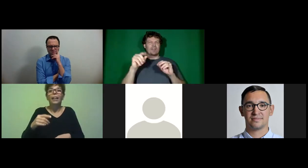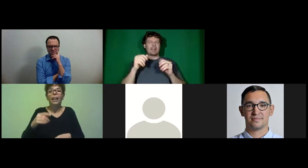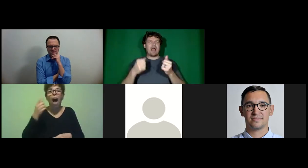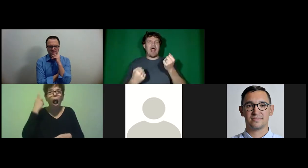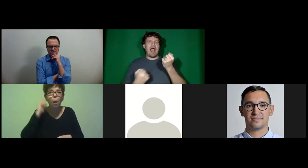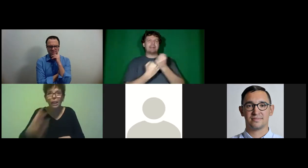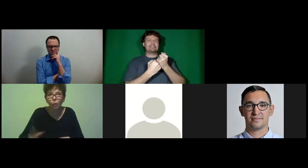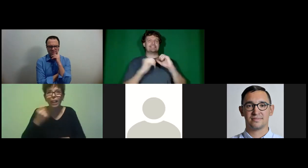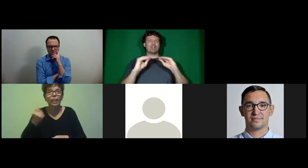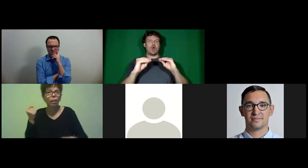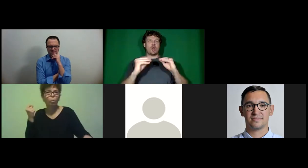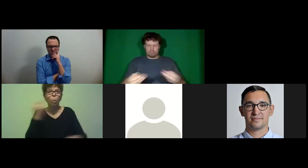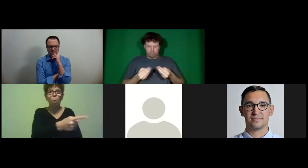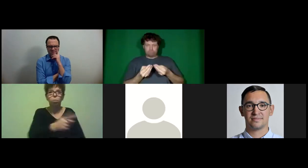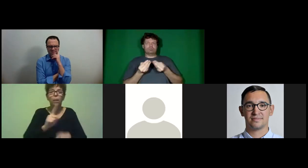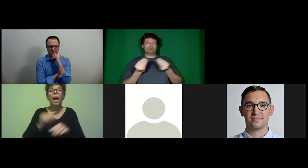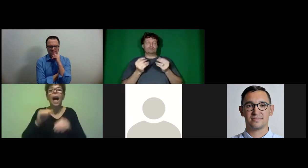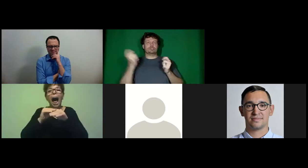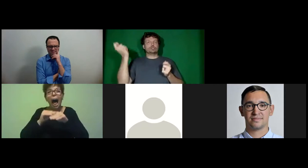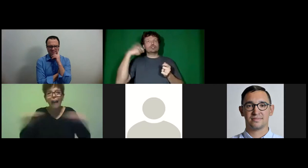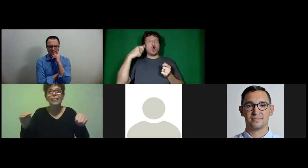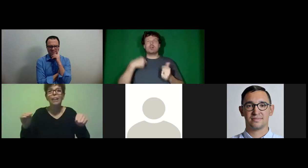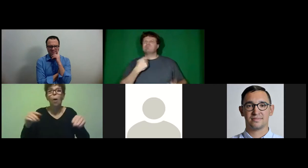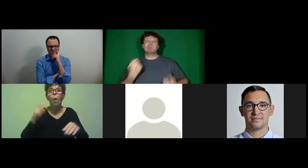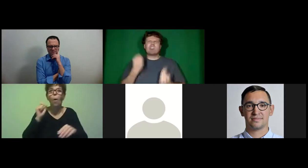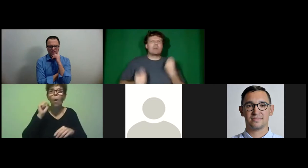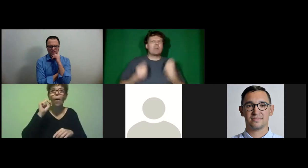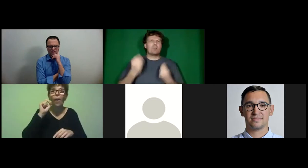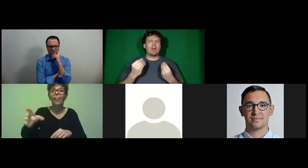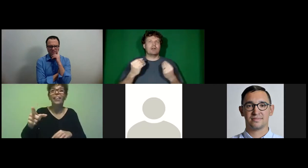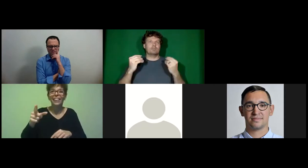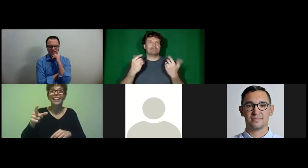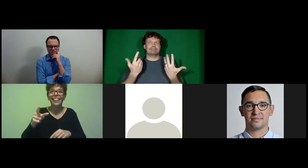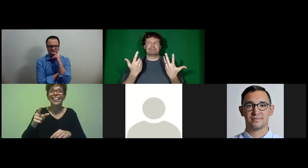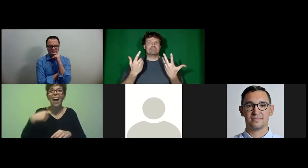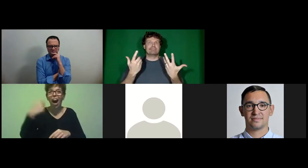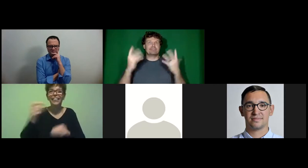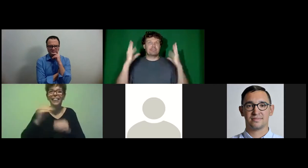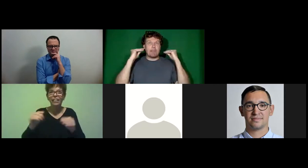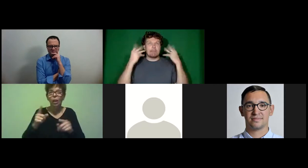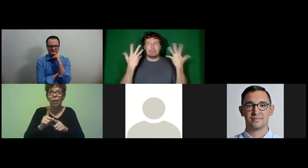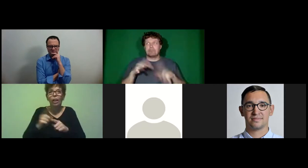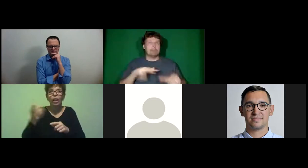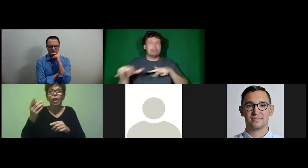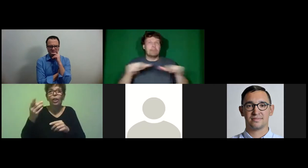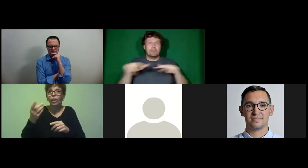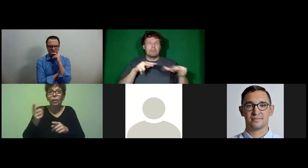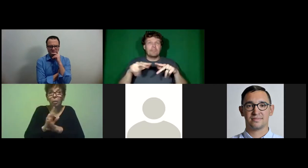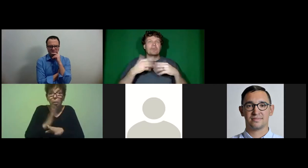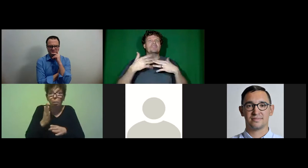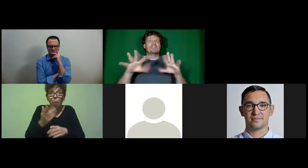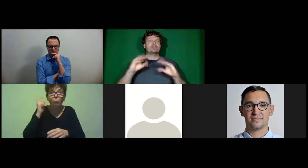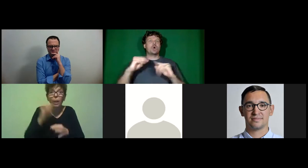just grabbed it and threw it to my assistant coach. But he was shocked and he ran to me and I